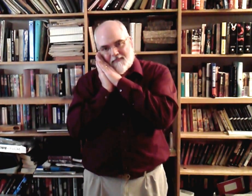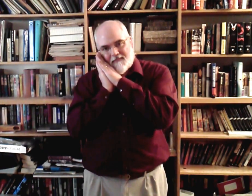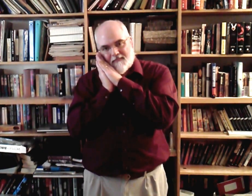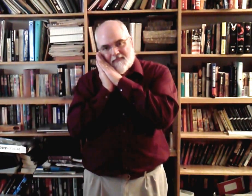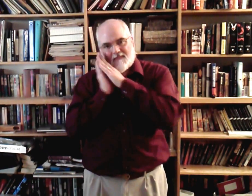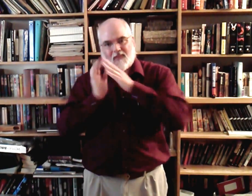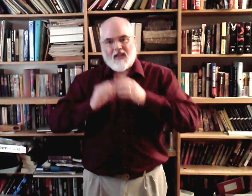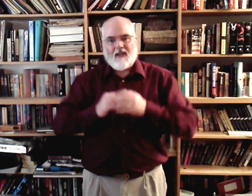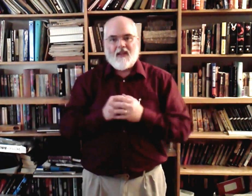Okay?